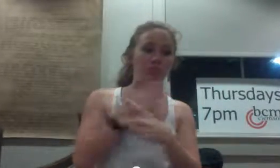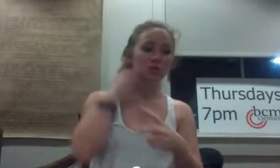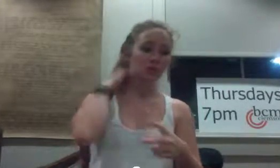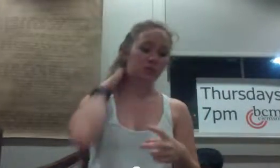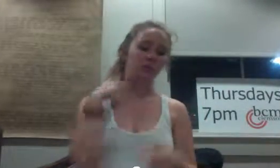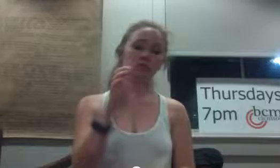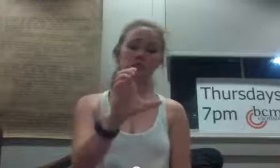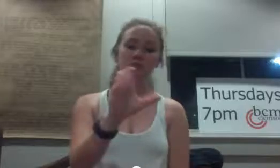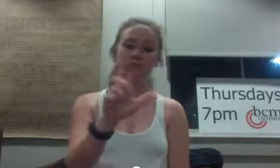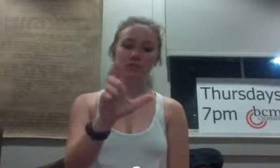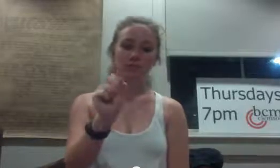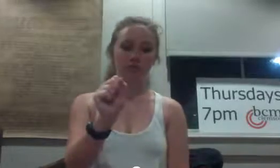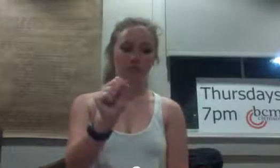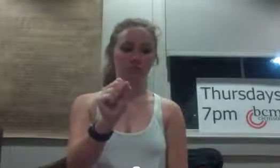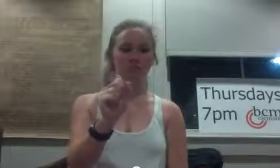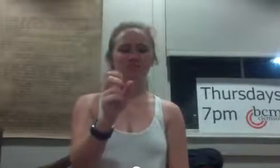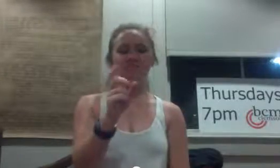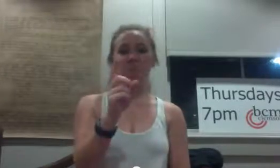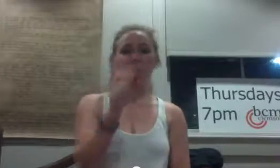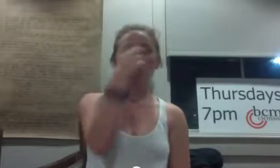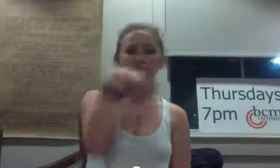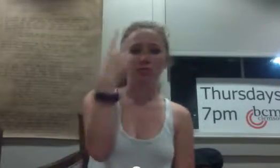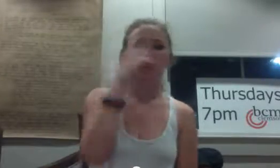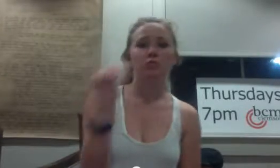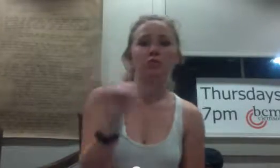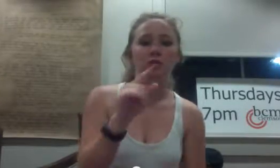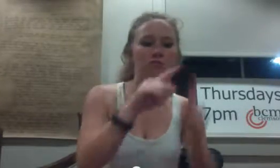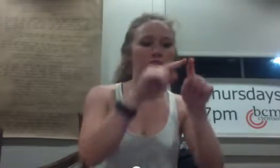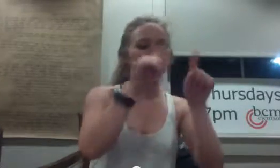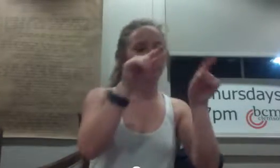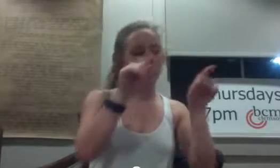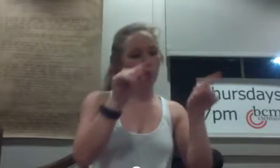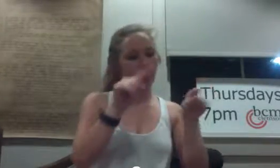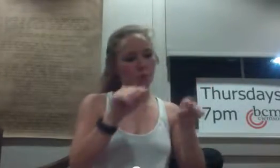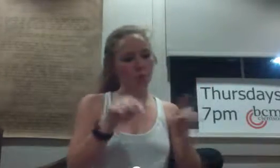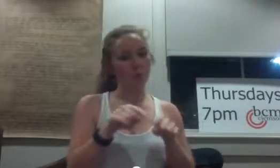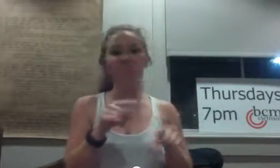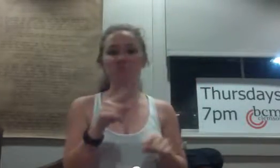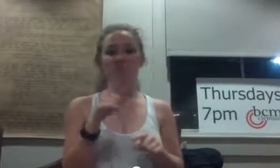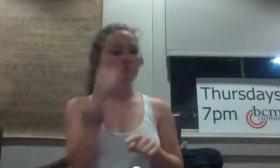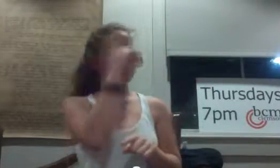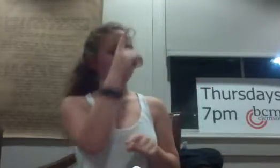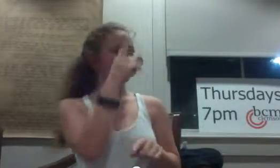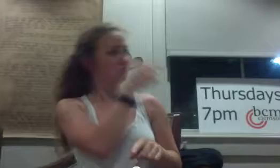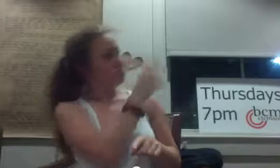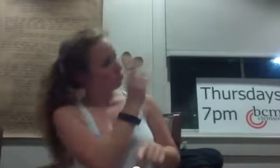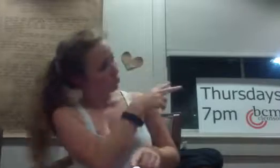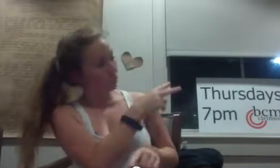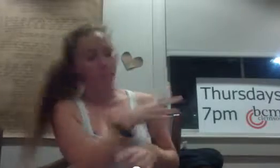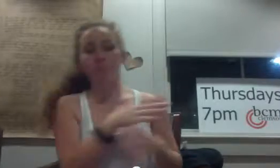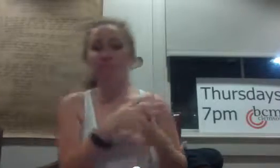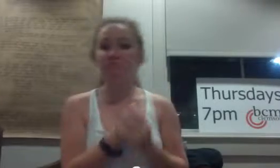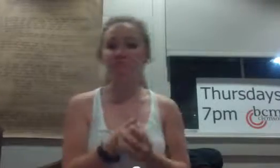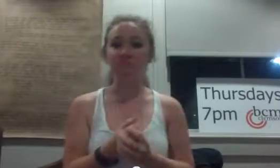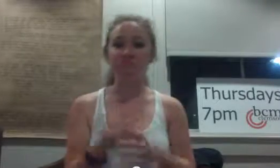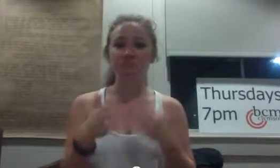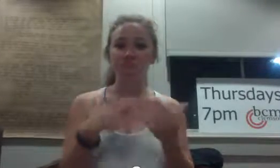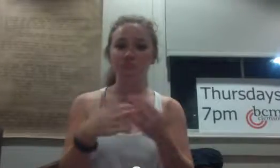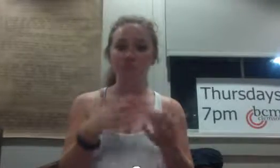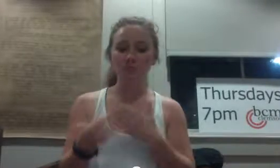Example of bone cell looks like a star. You can